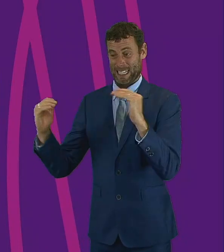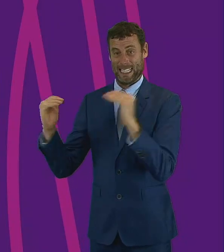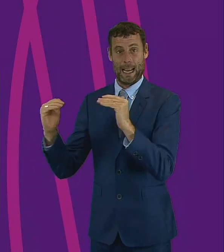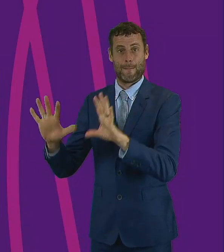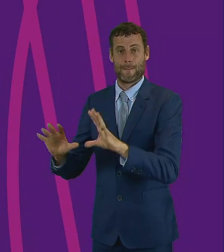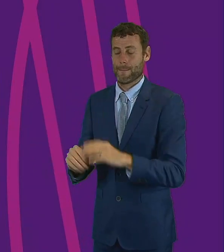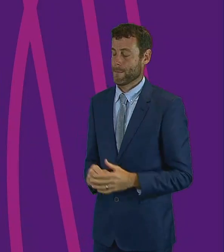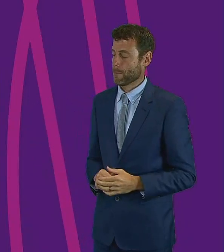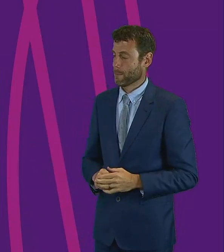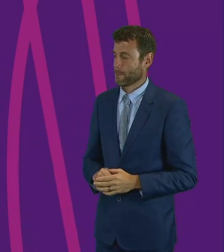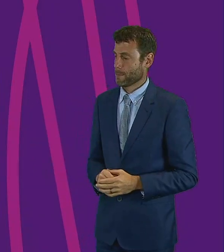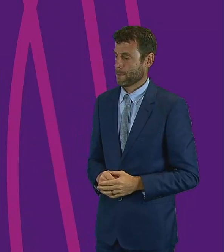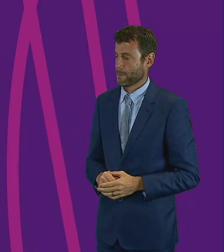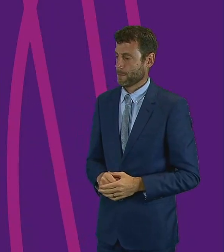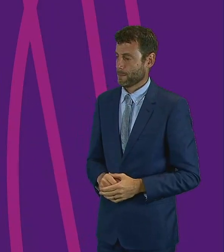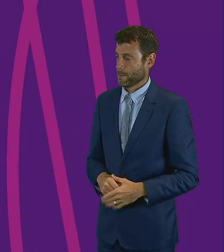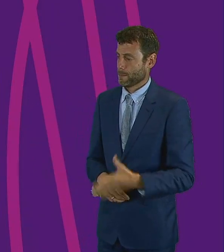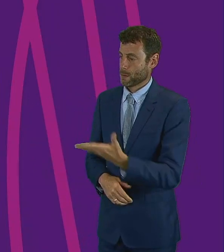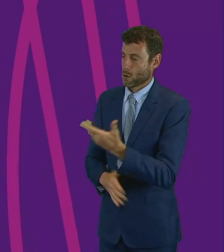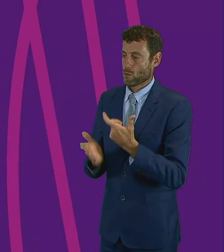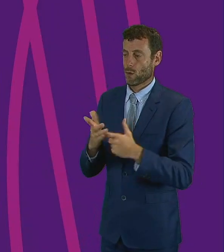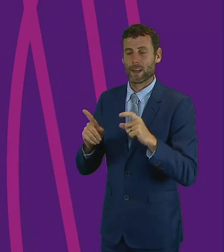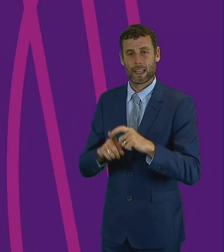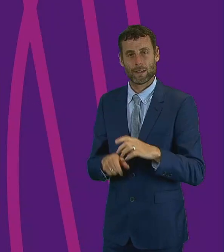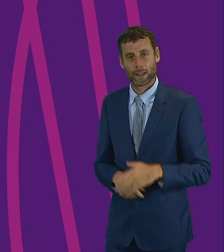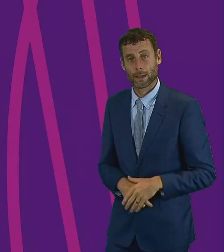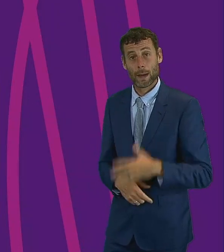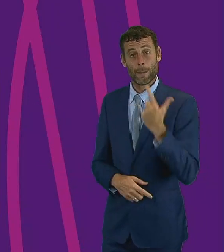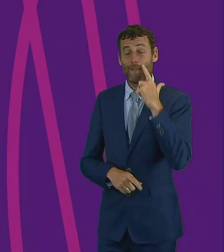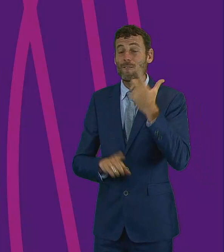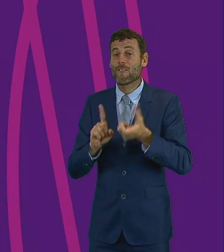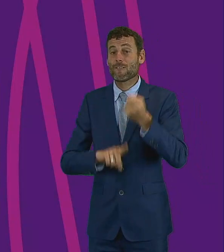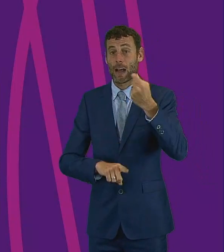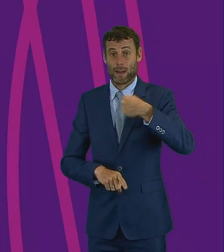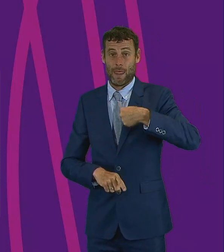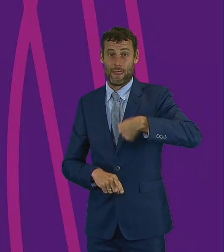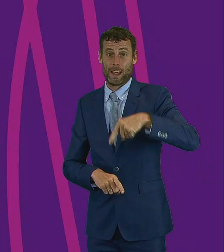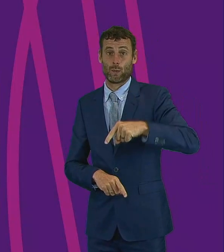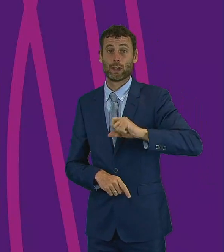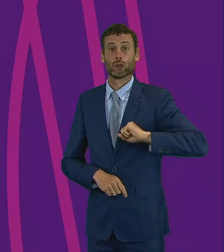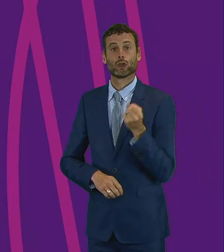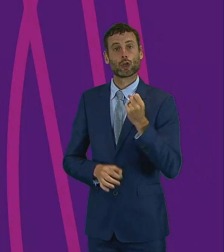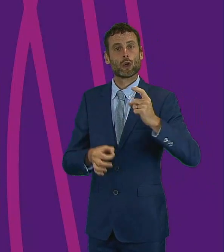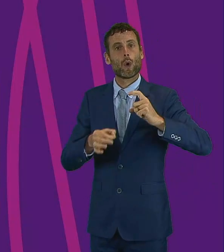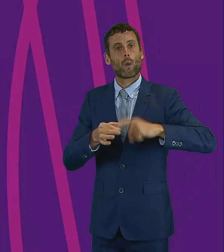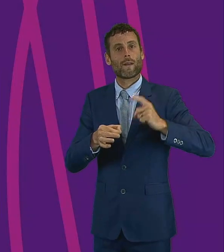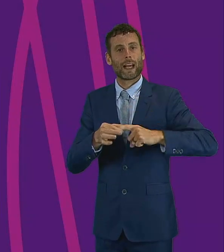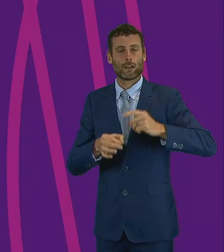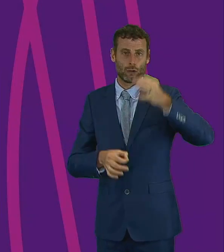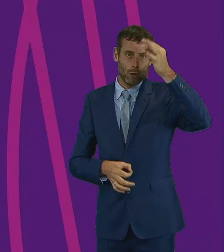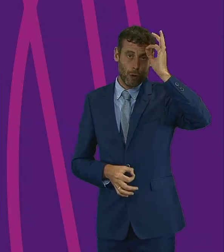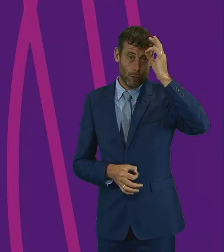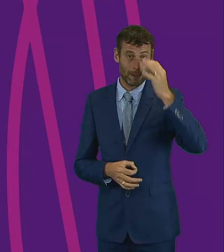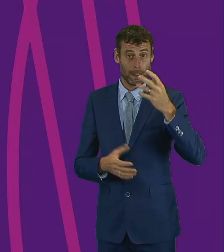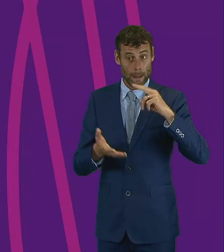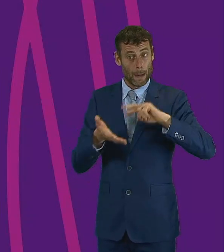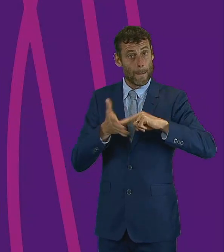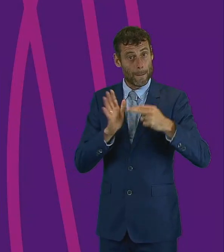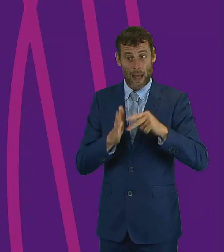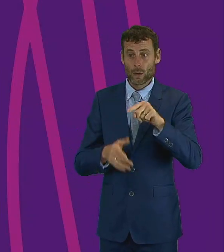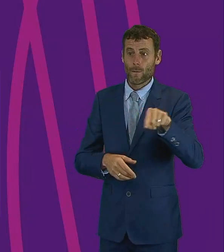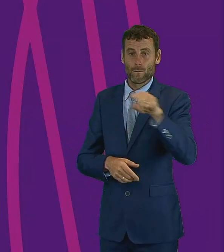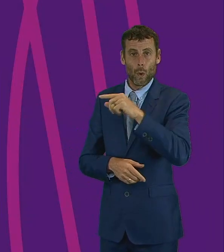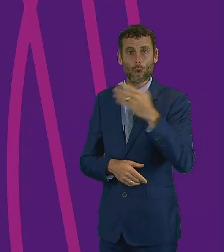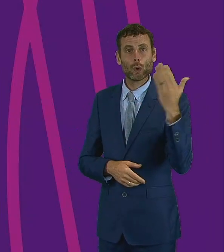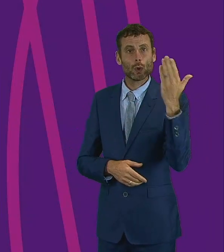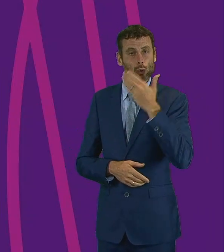priority. Ruth Davidson. Thank you. It was revealed this week that the Scottish Qualifications Authority has planned for schools to cover less ground